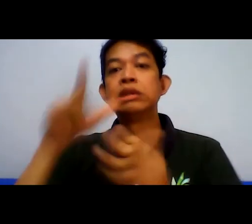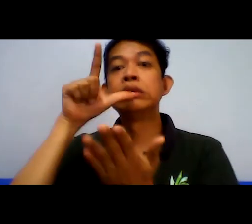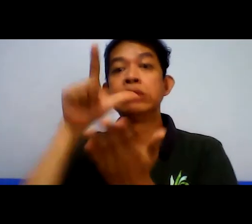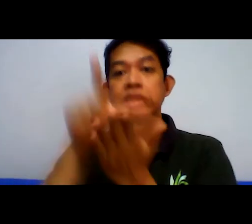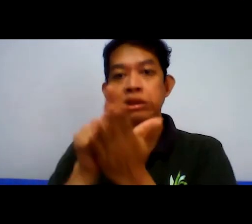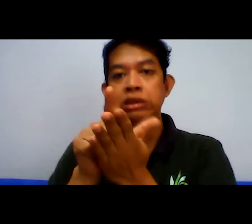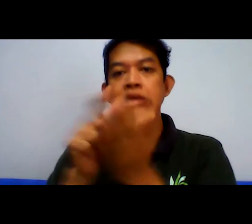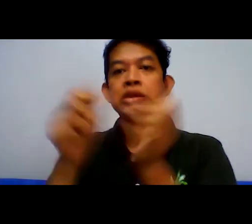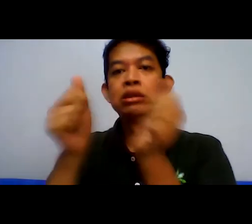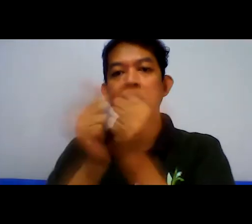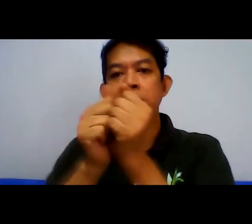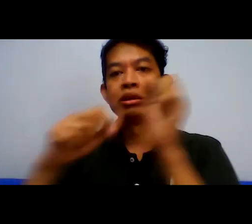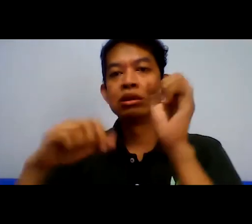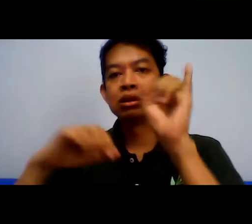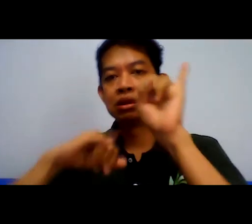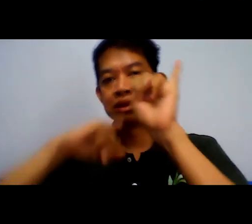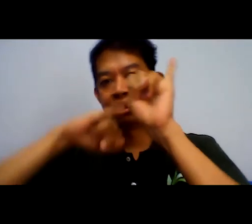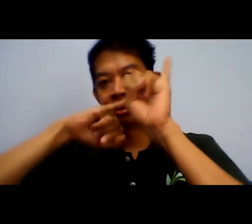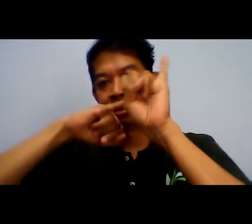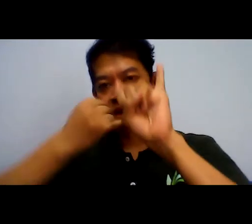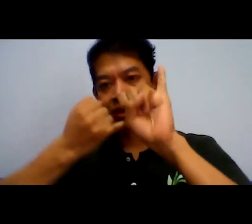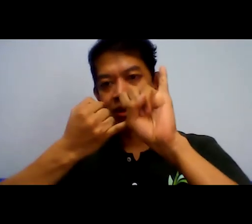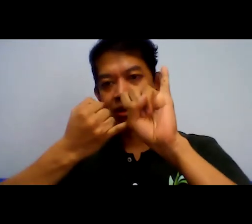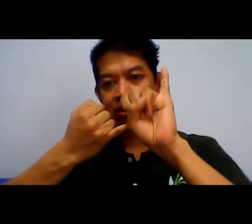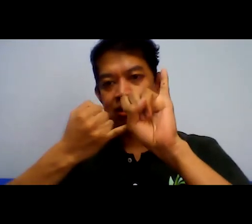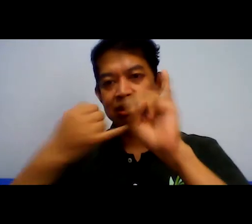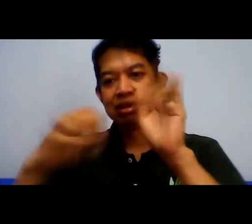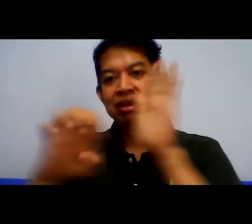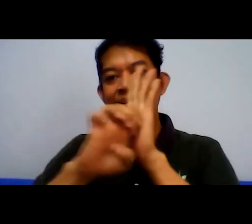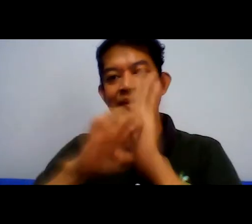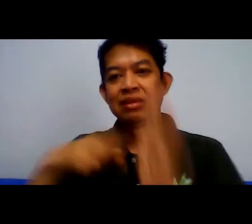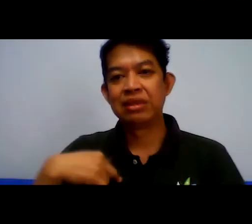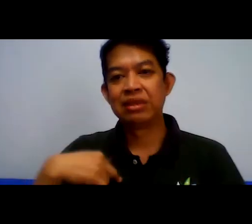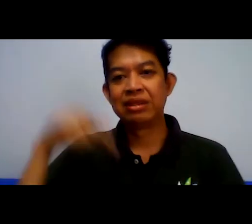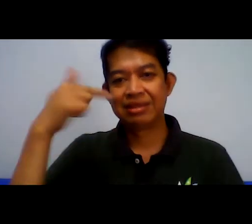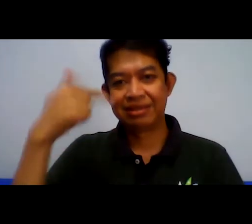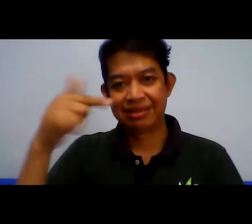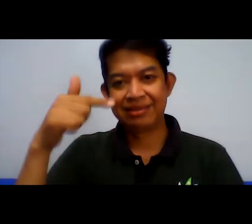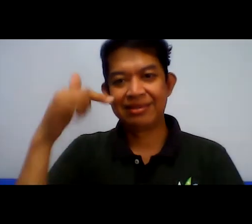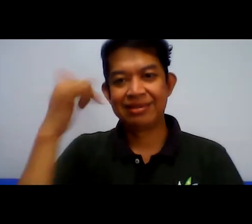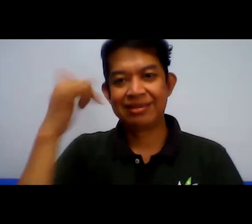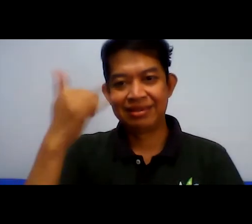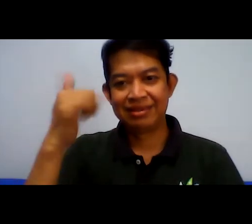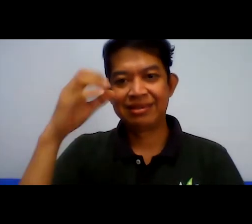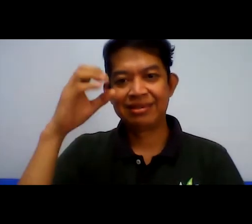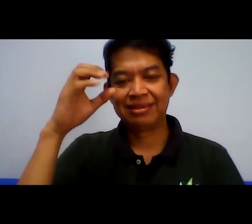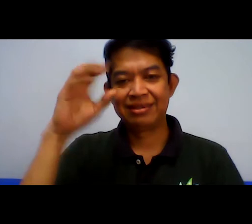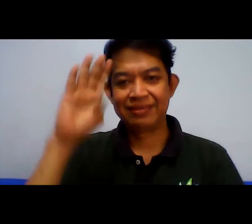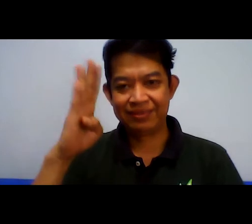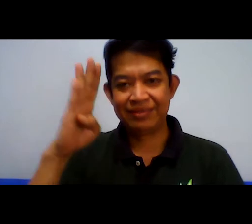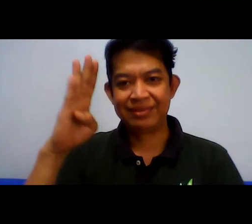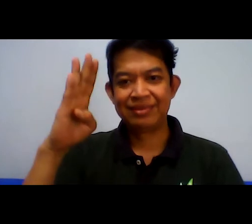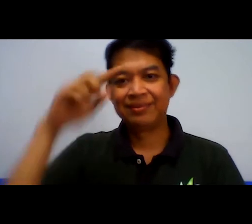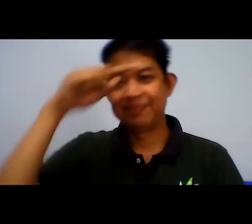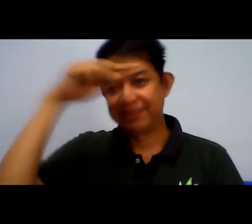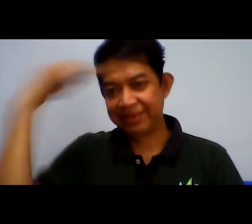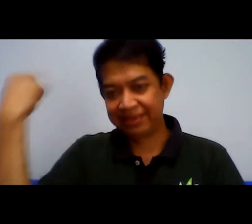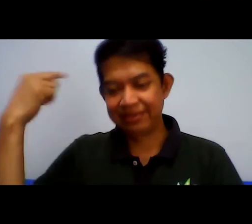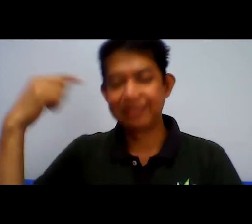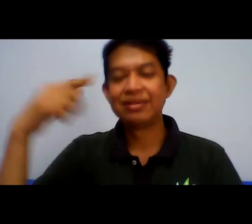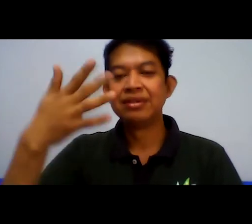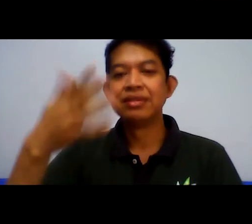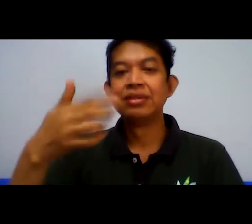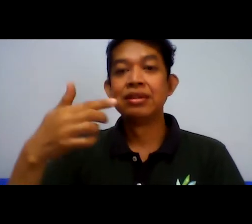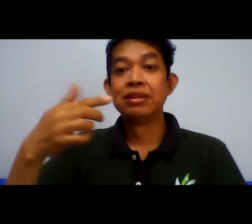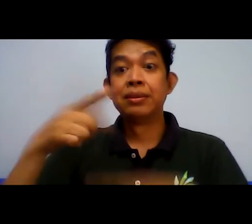back when I was teaching, we did lessons with initialized signs like green, yellow,